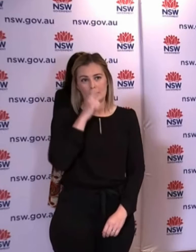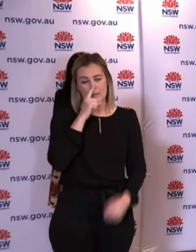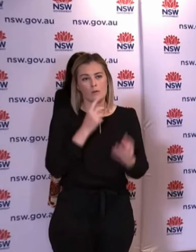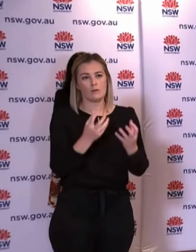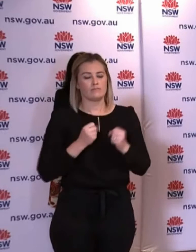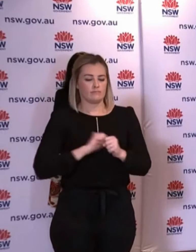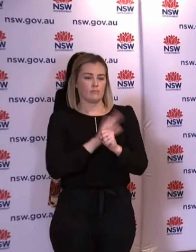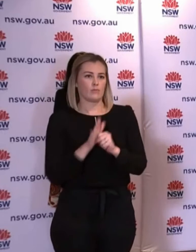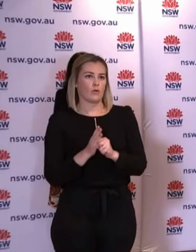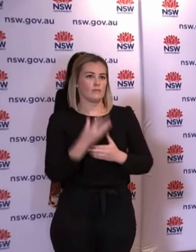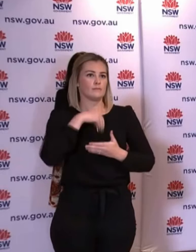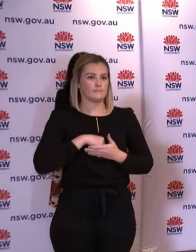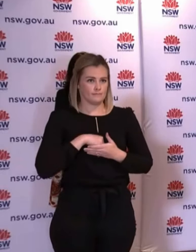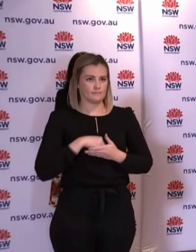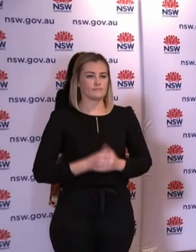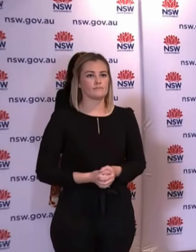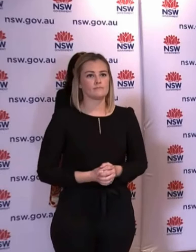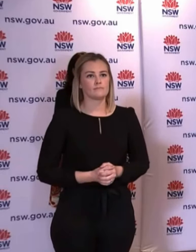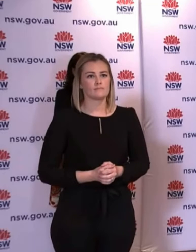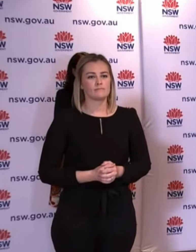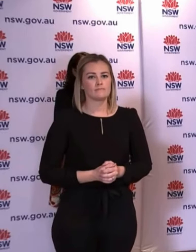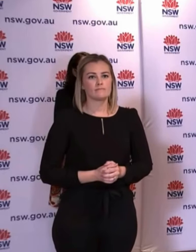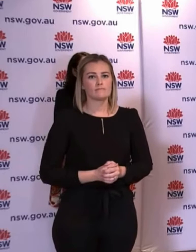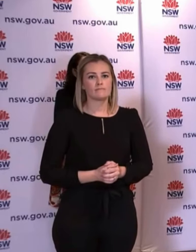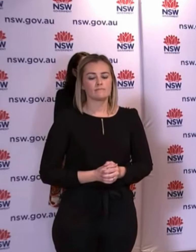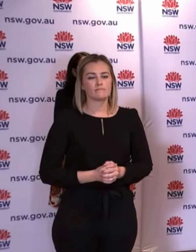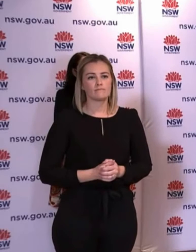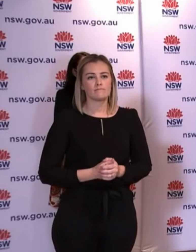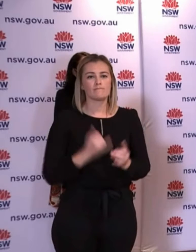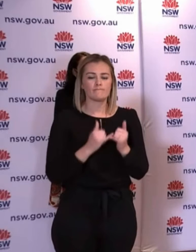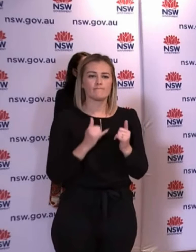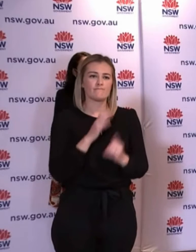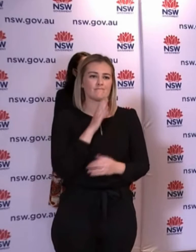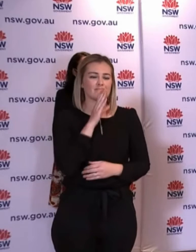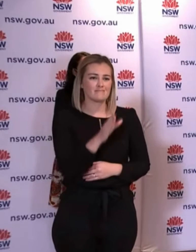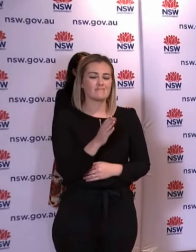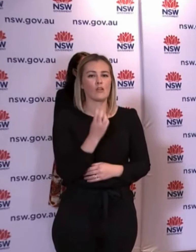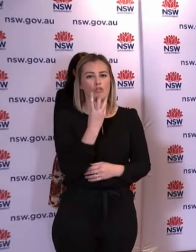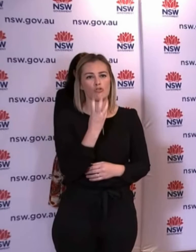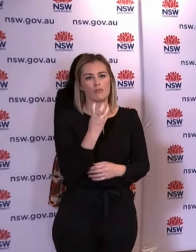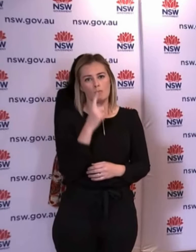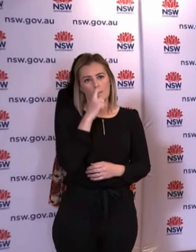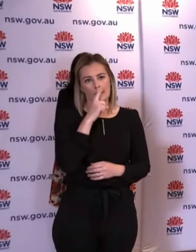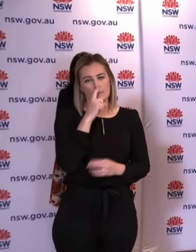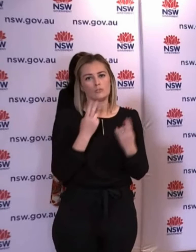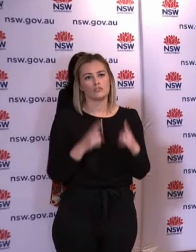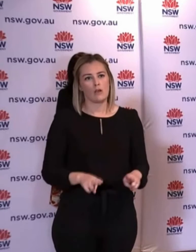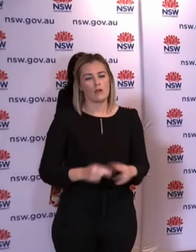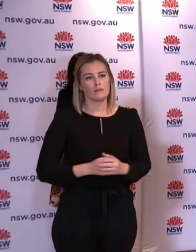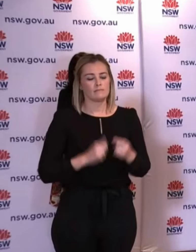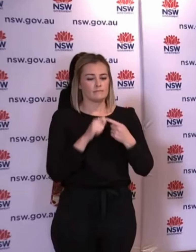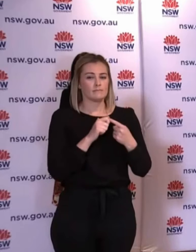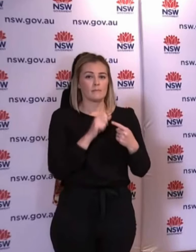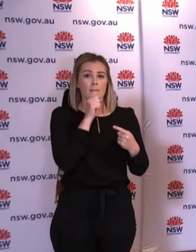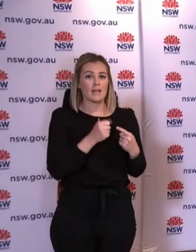South Wales. Sadly, very sadly, there were 3 more deaths. There was a gentleman in his